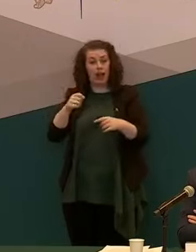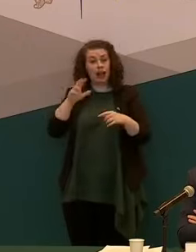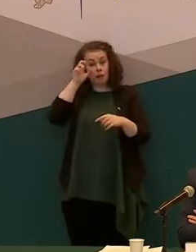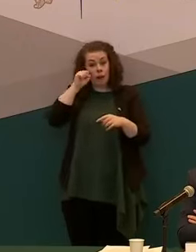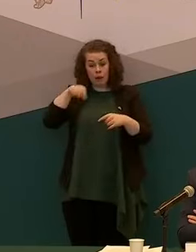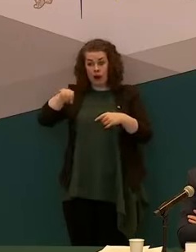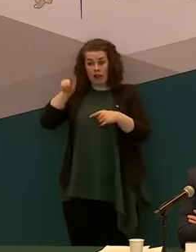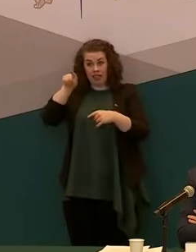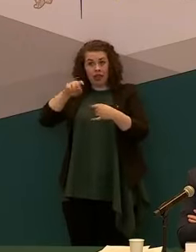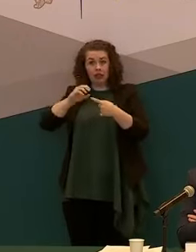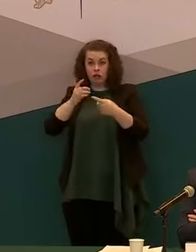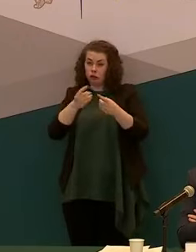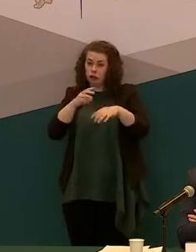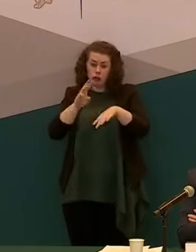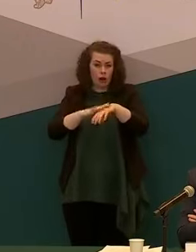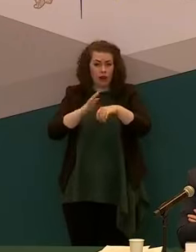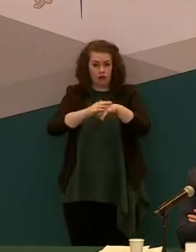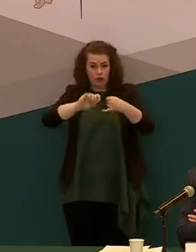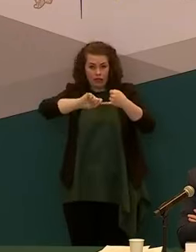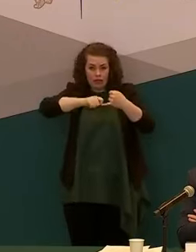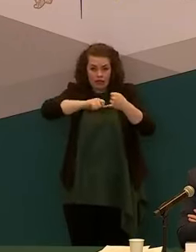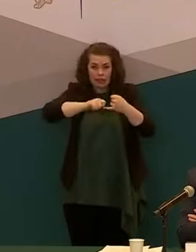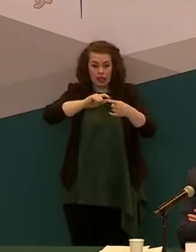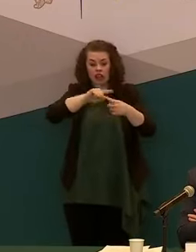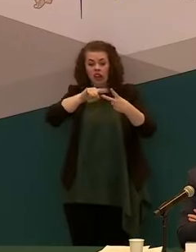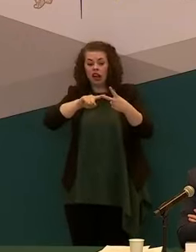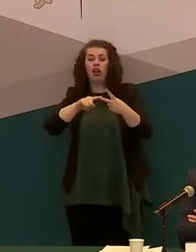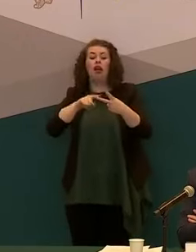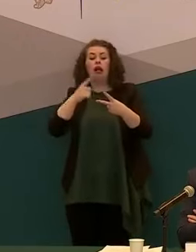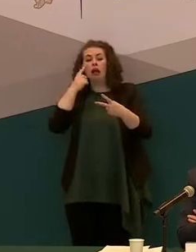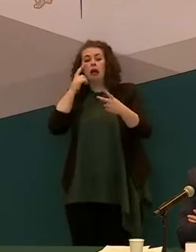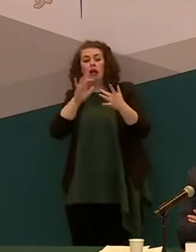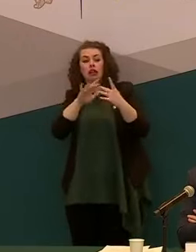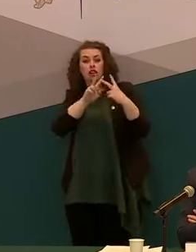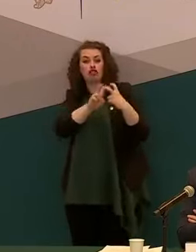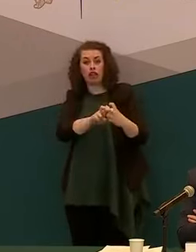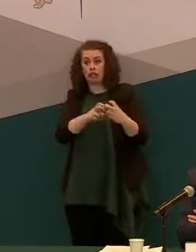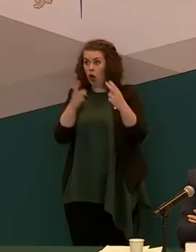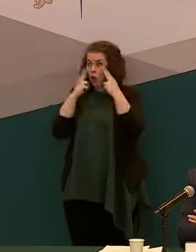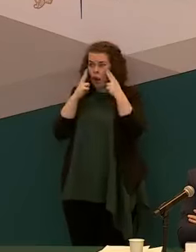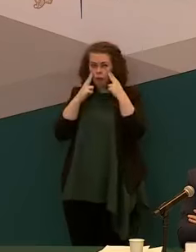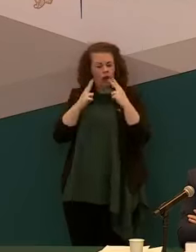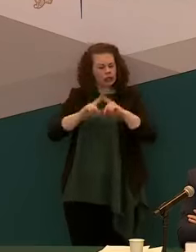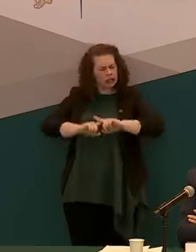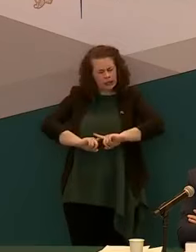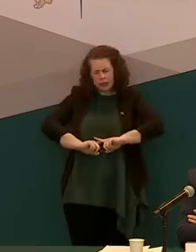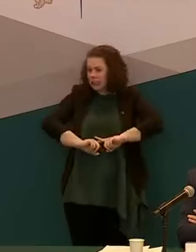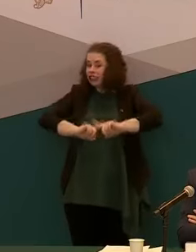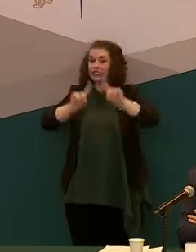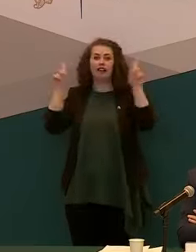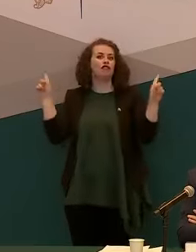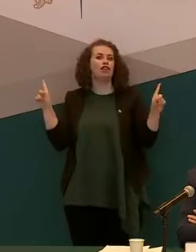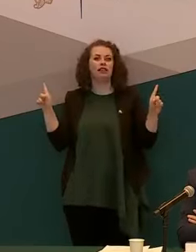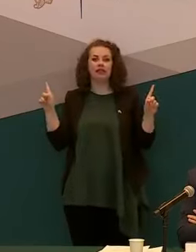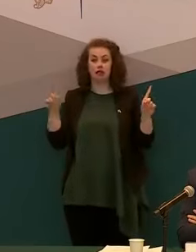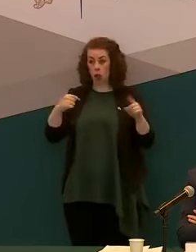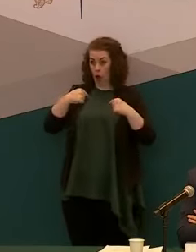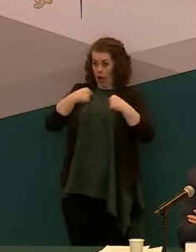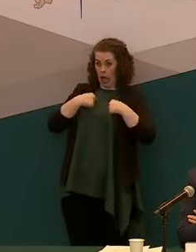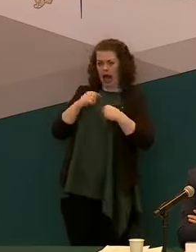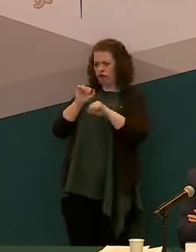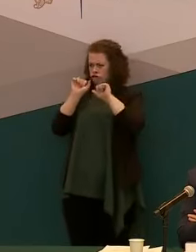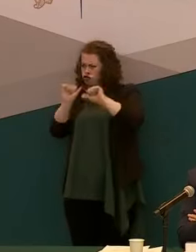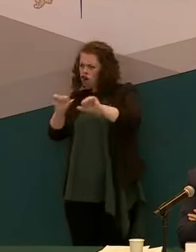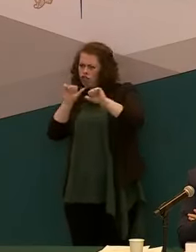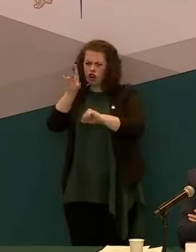testing or contact tracing or sampling or anything we've ever seen before. And so it's not a case of me putting pressure on the